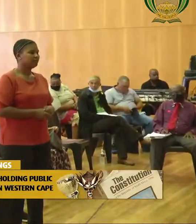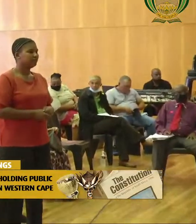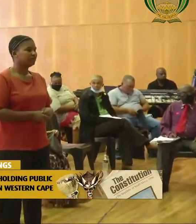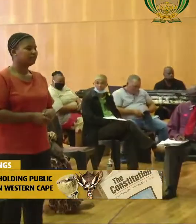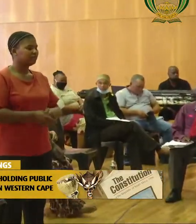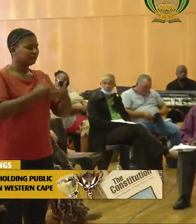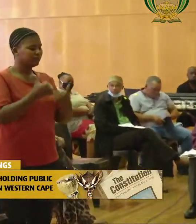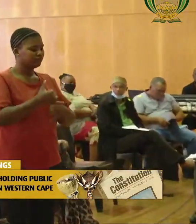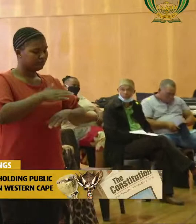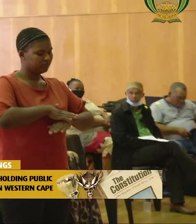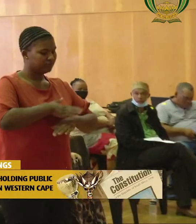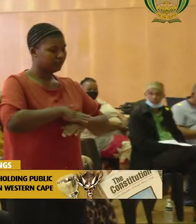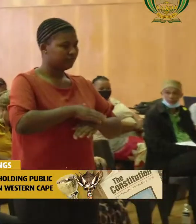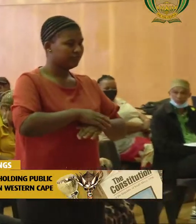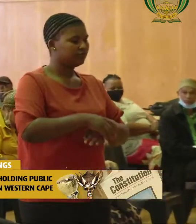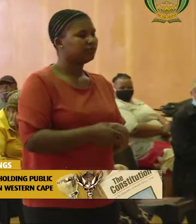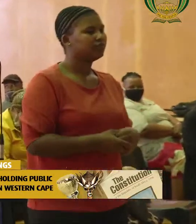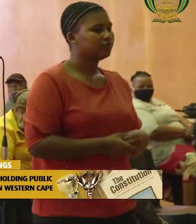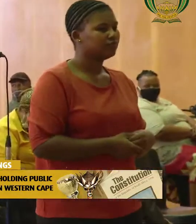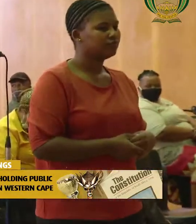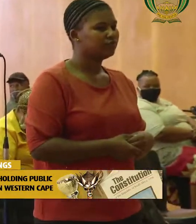Manithathe lithuba